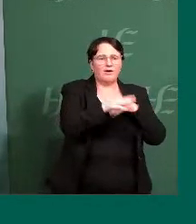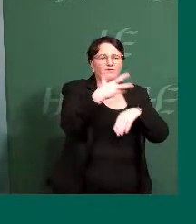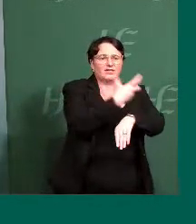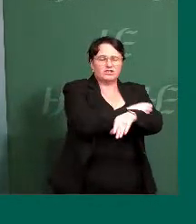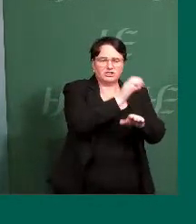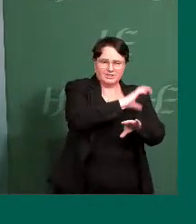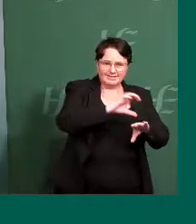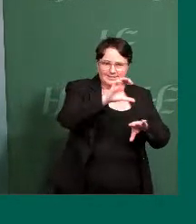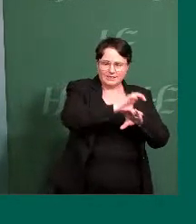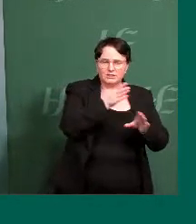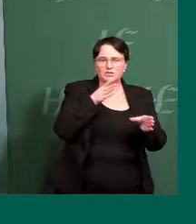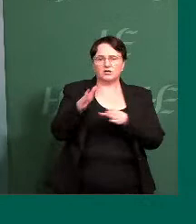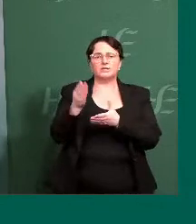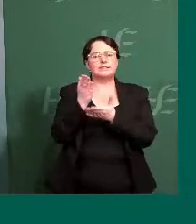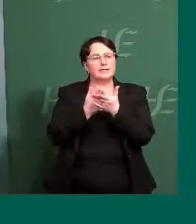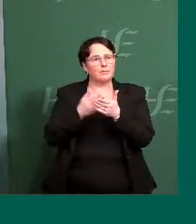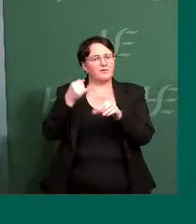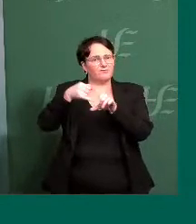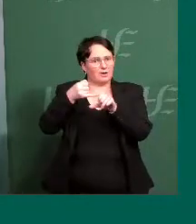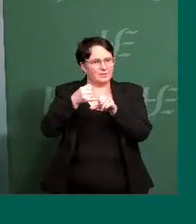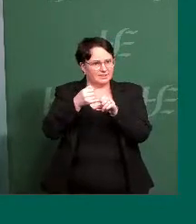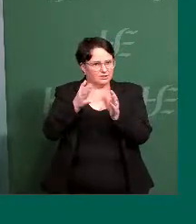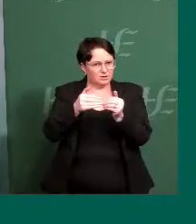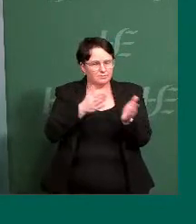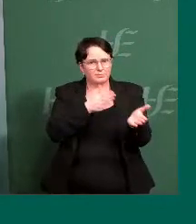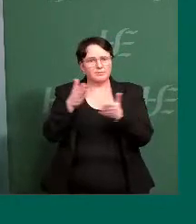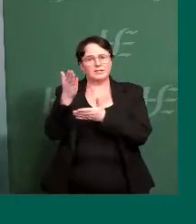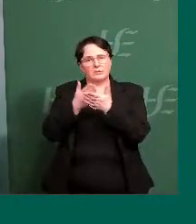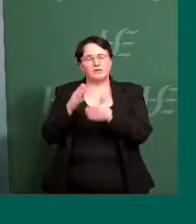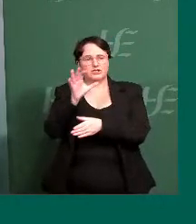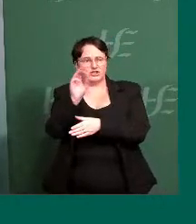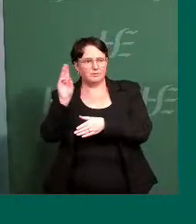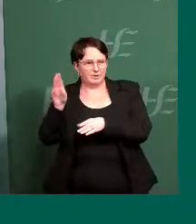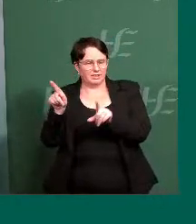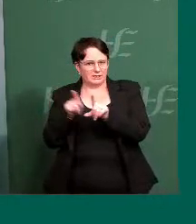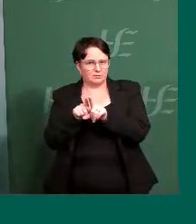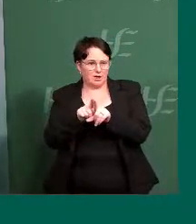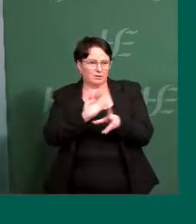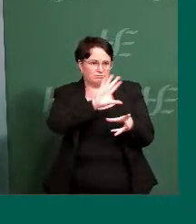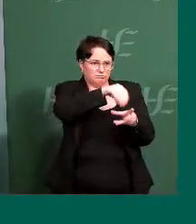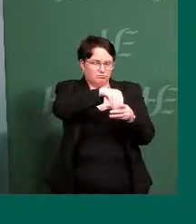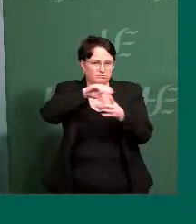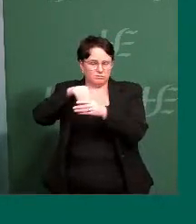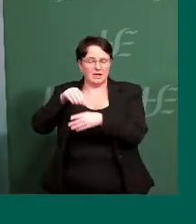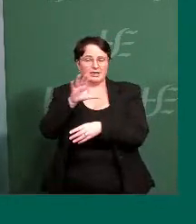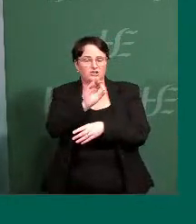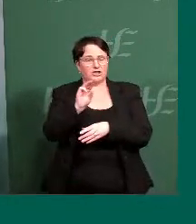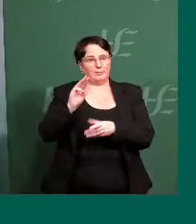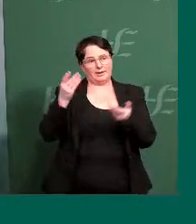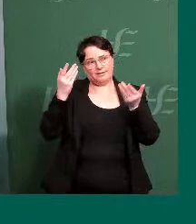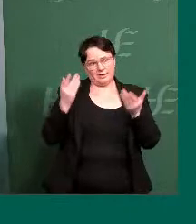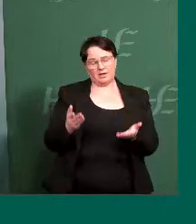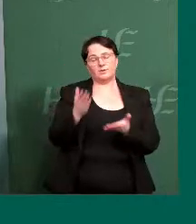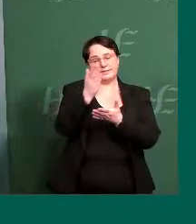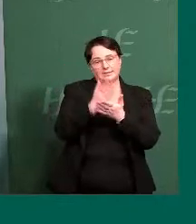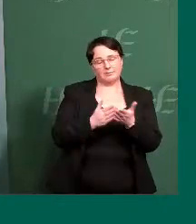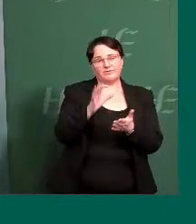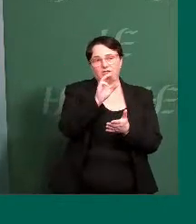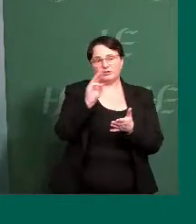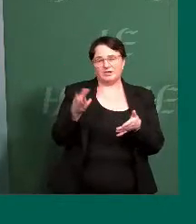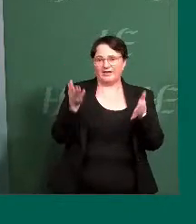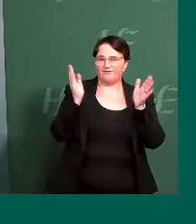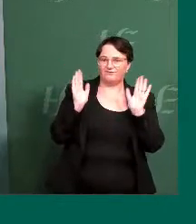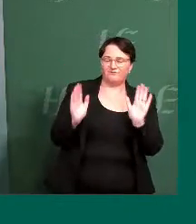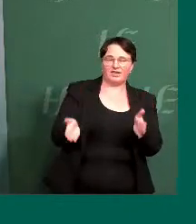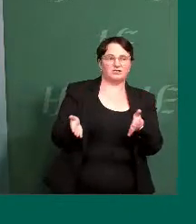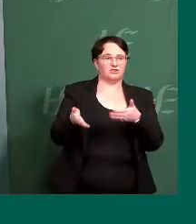themselves, participating pharmacies, and GPs then for those that are participating also. GPs, at this stage, some of the GPs have completed